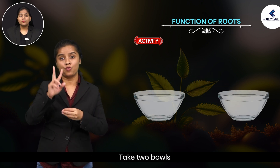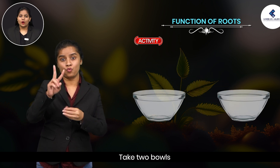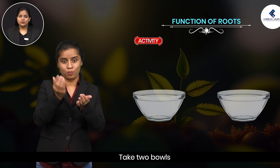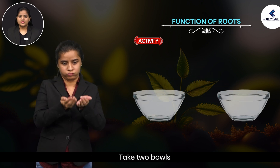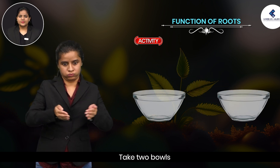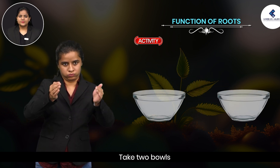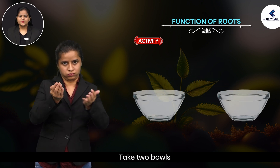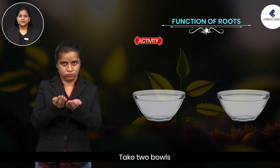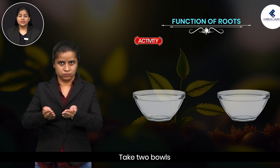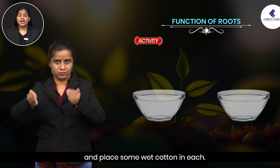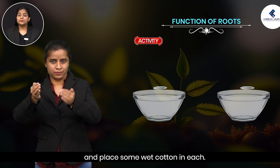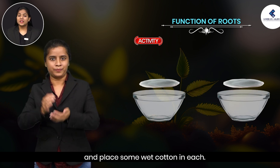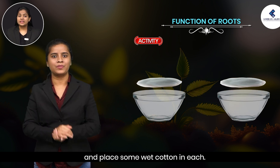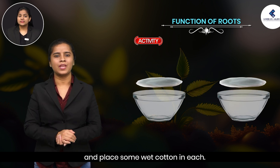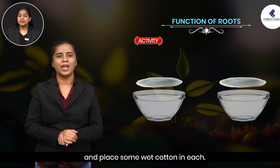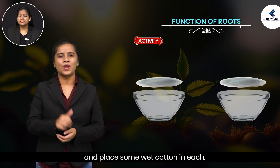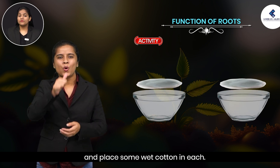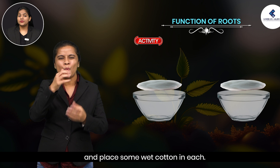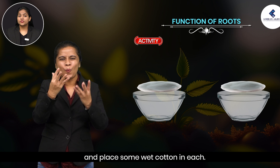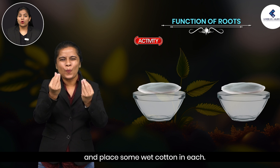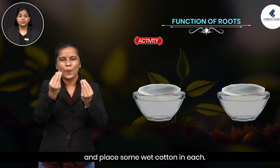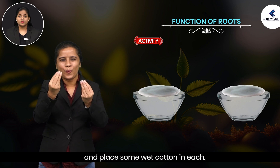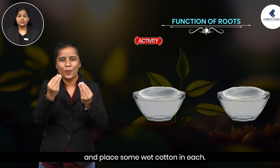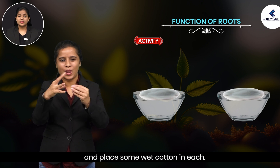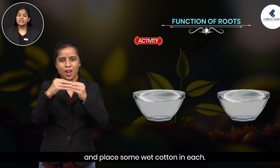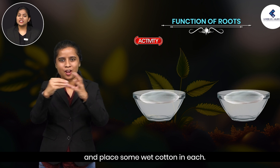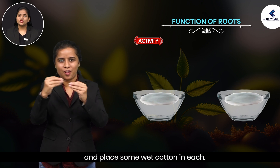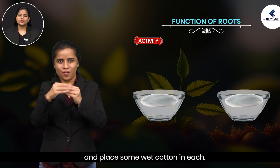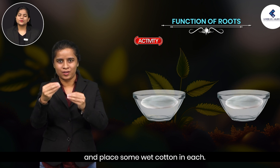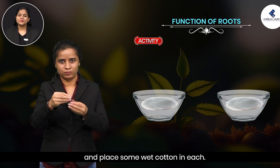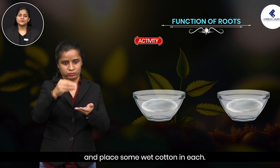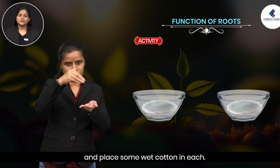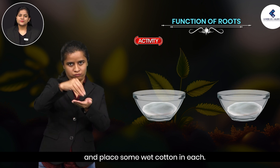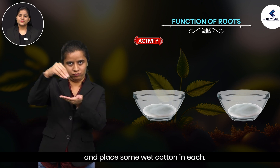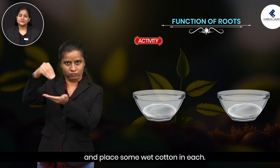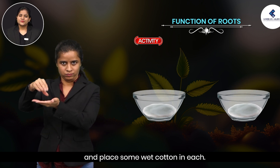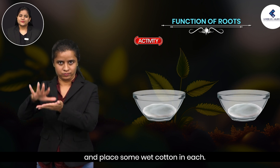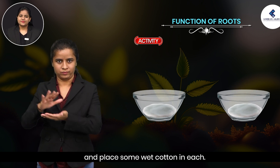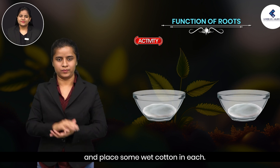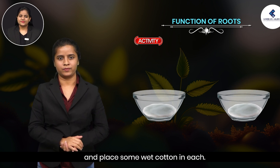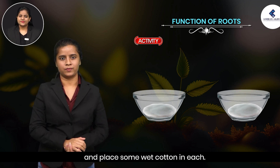Take 2 bowls and place some wet cotton in each.